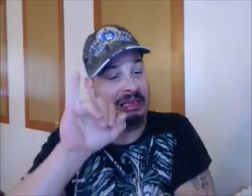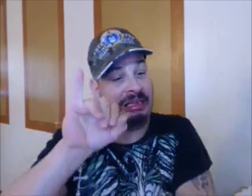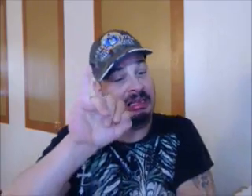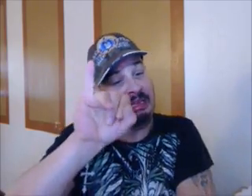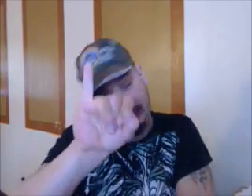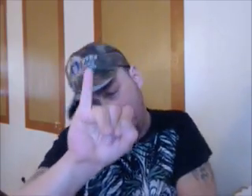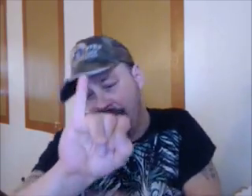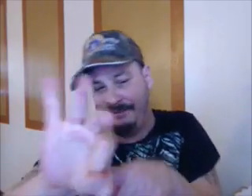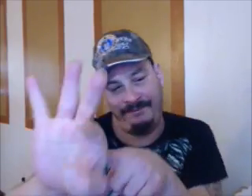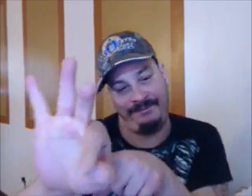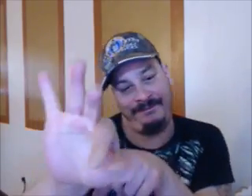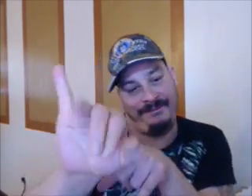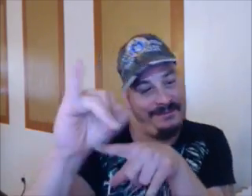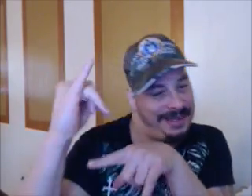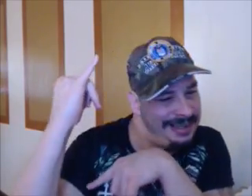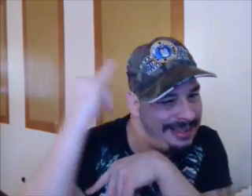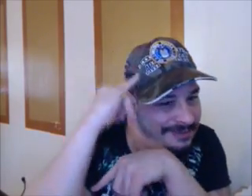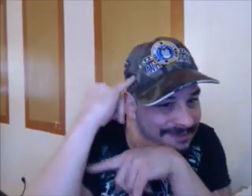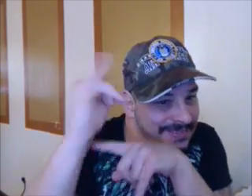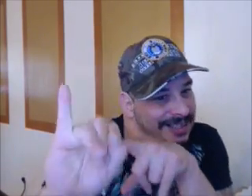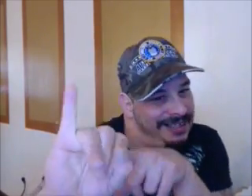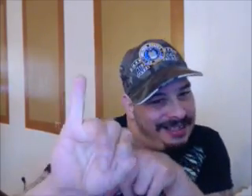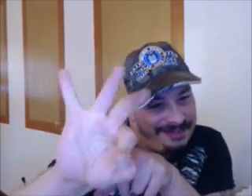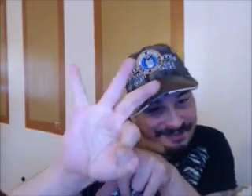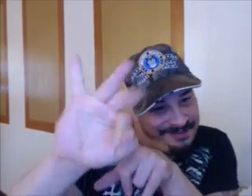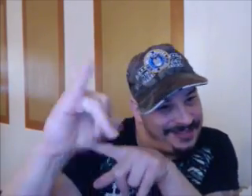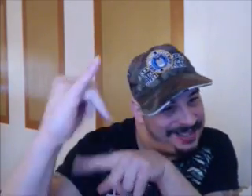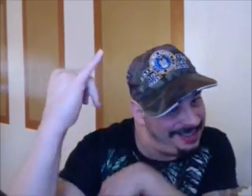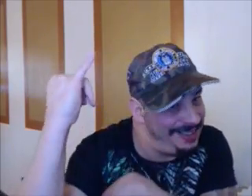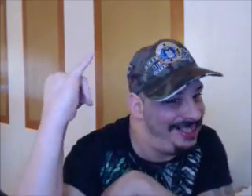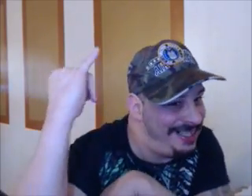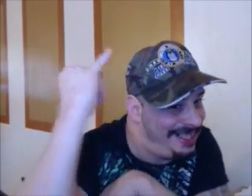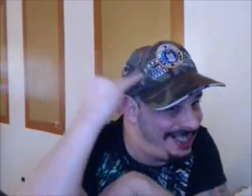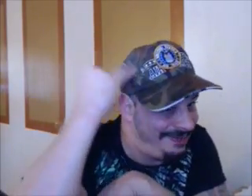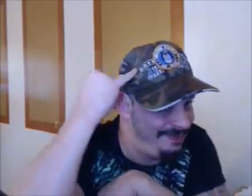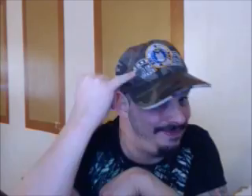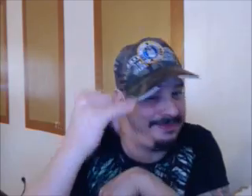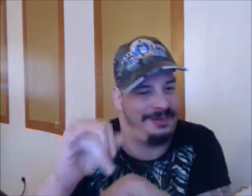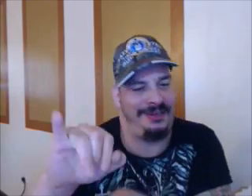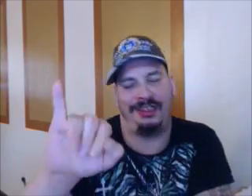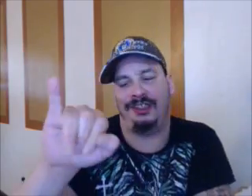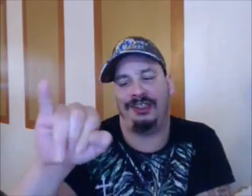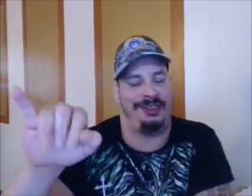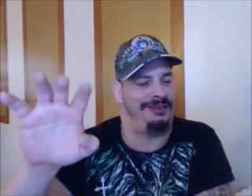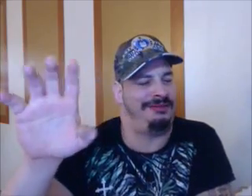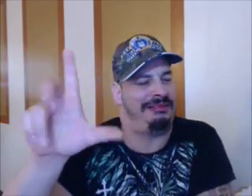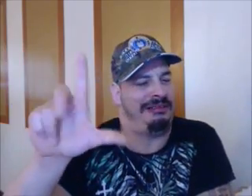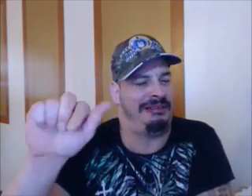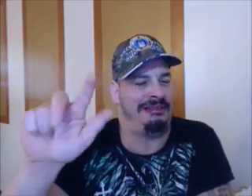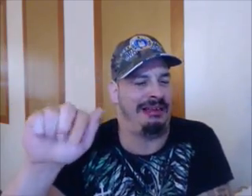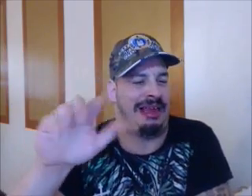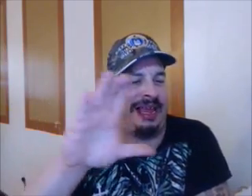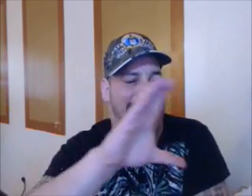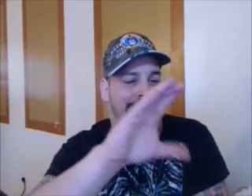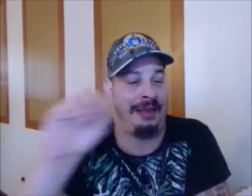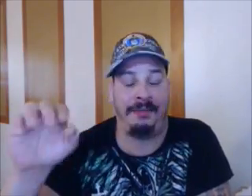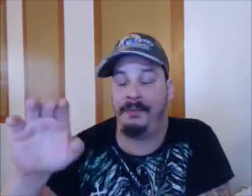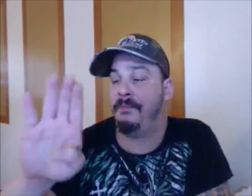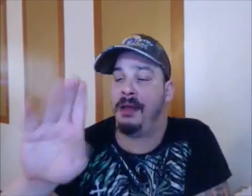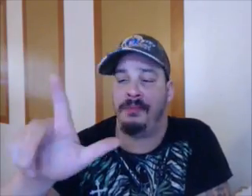crime, the accused. There is no evidence before me with which deal with state witnesses,